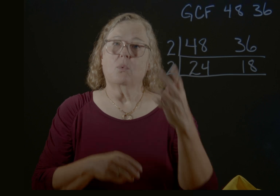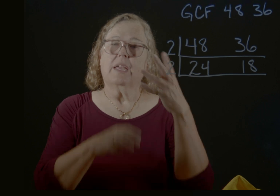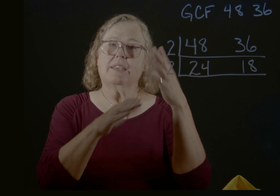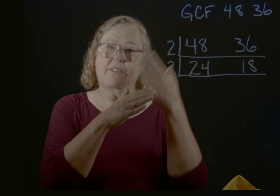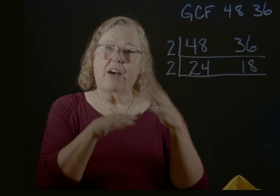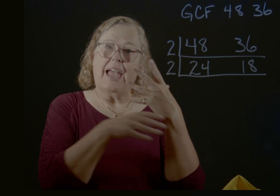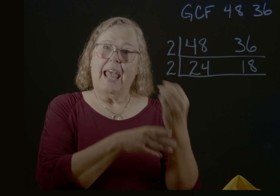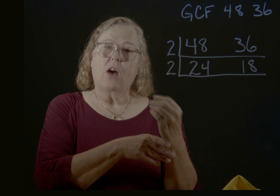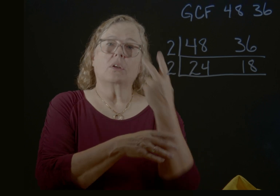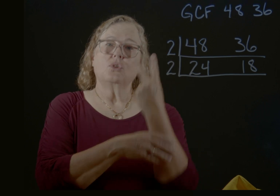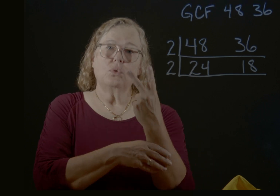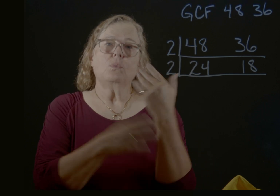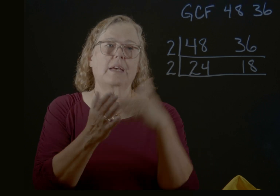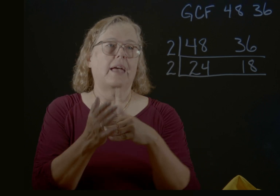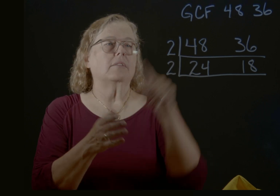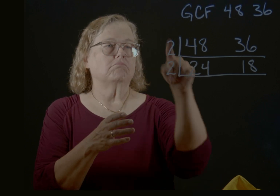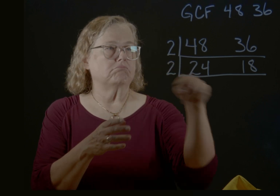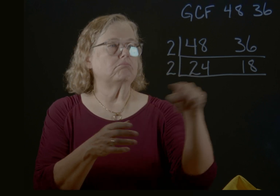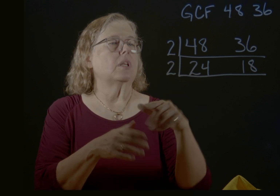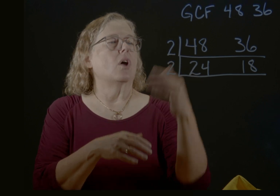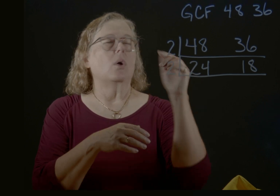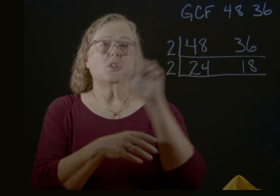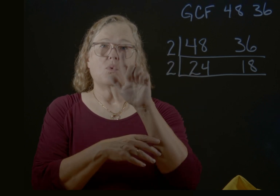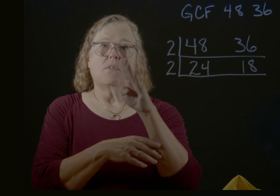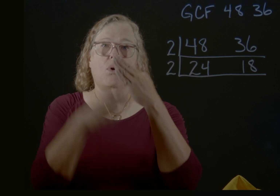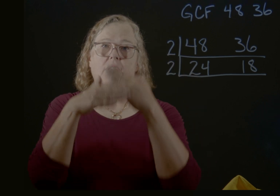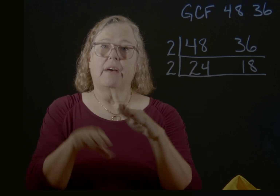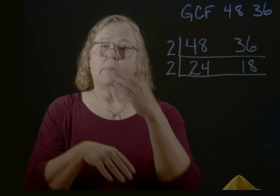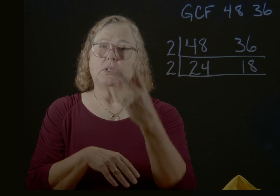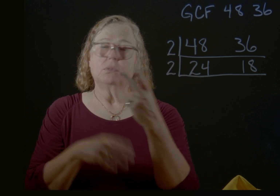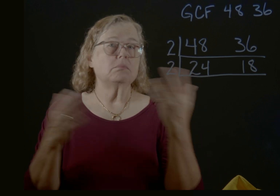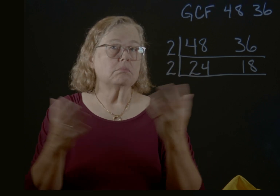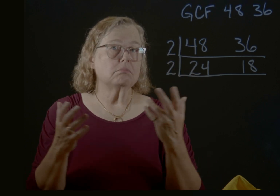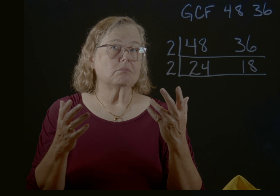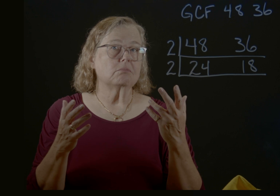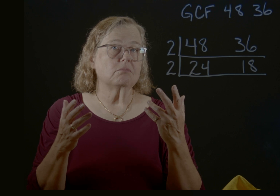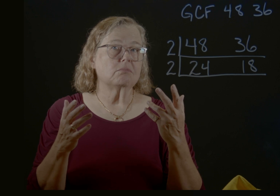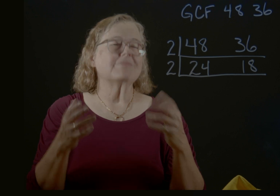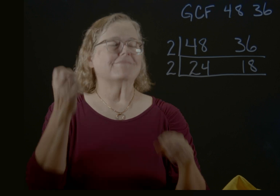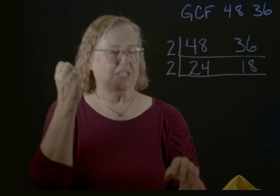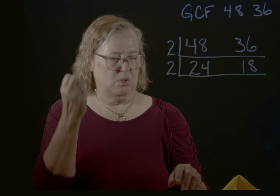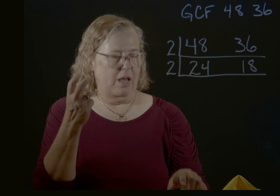So we can divide out 2 again. What is 24 divided by 2? It is